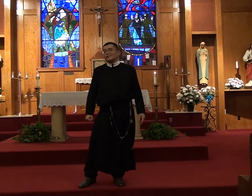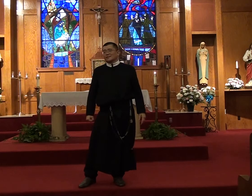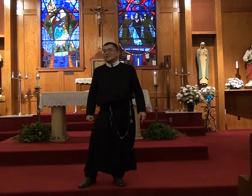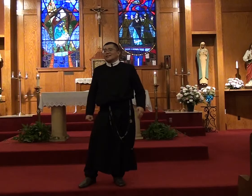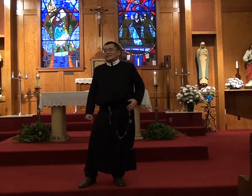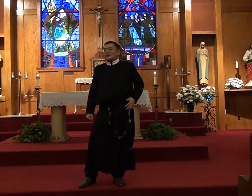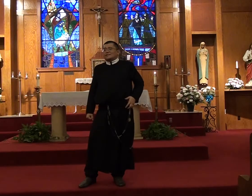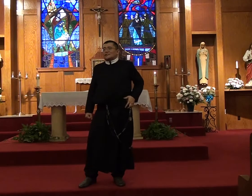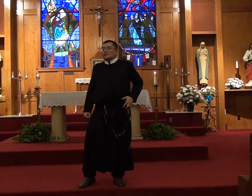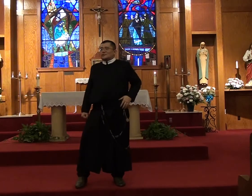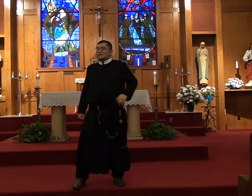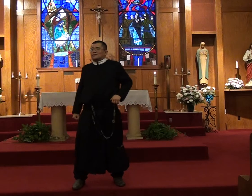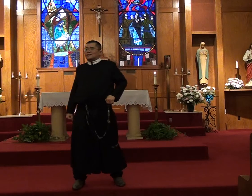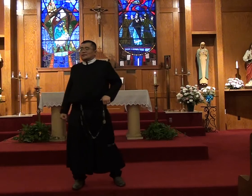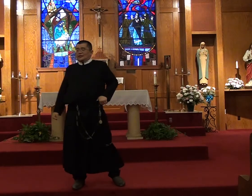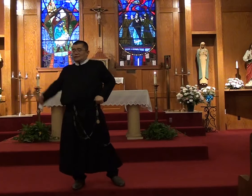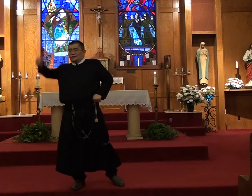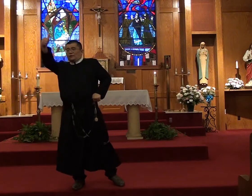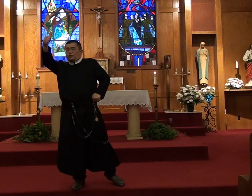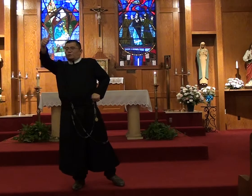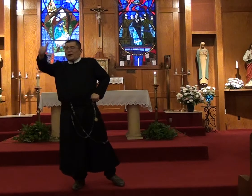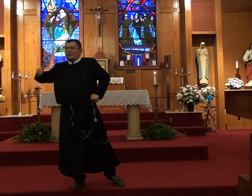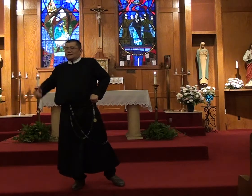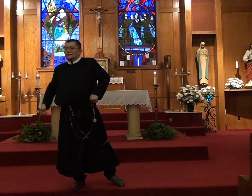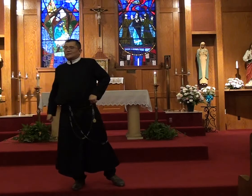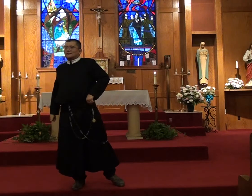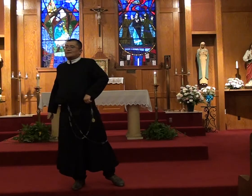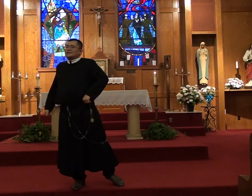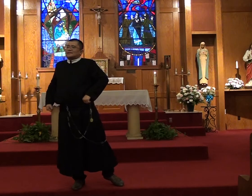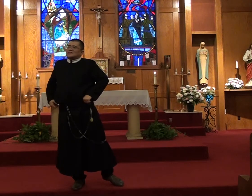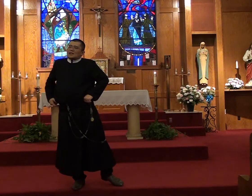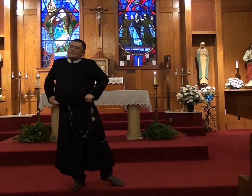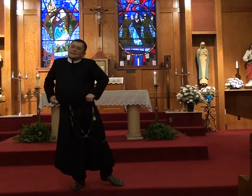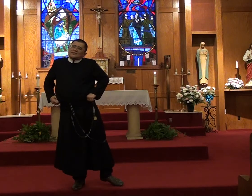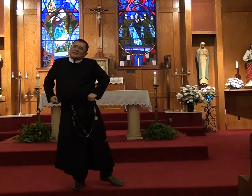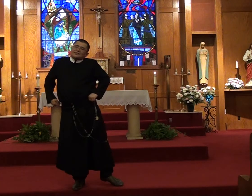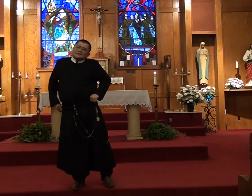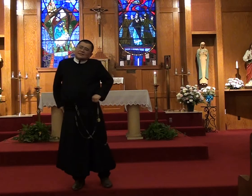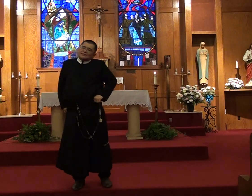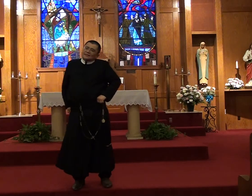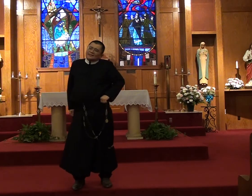have the other culture, they have willpower. You look at the Japanese,